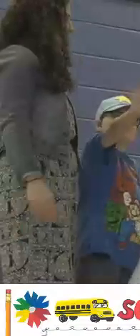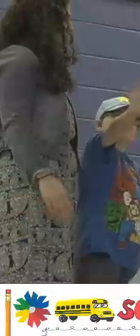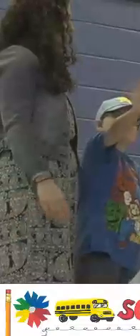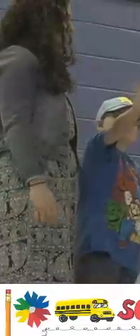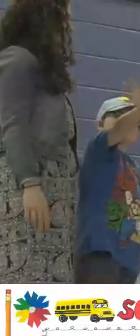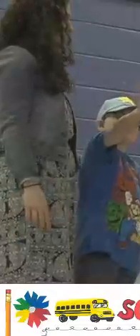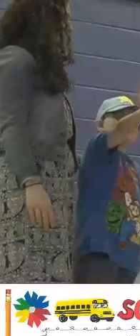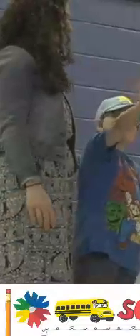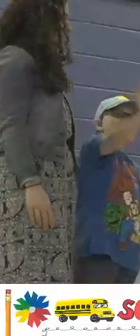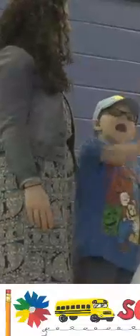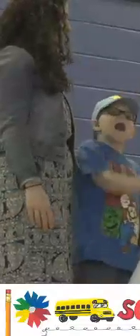Hi, Mom.